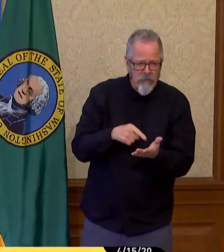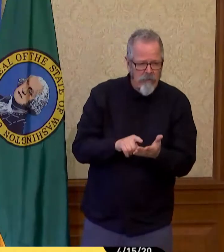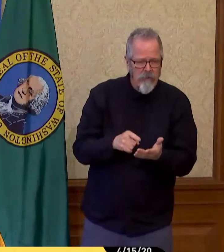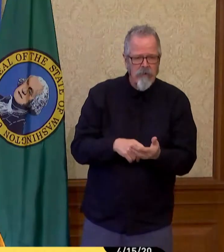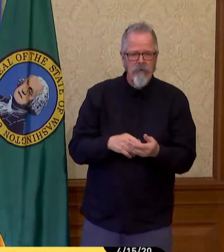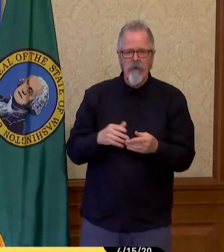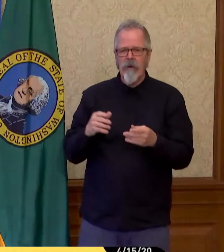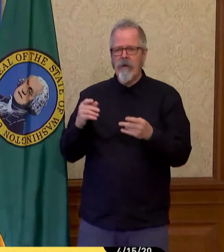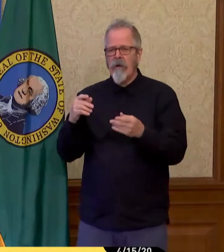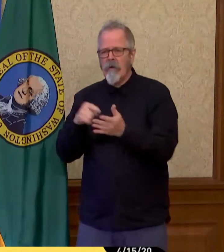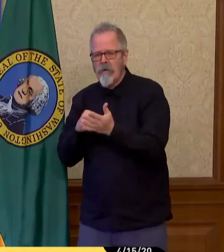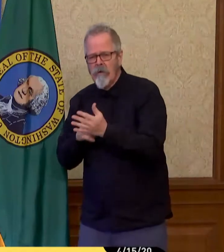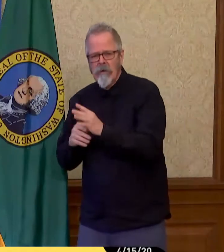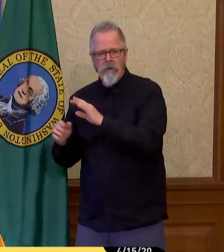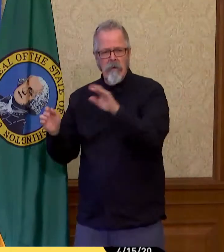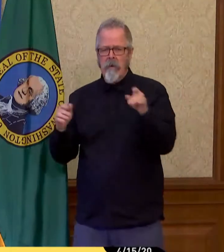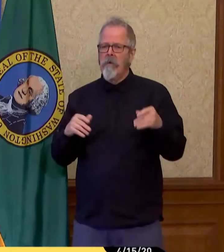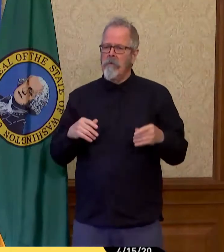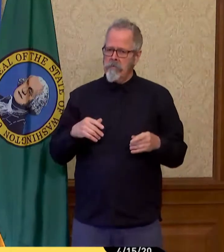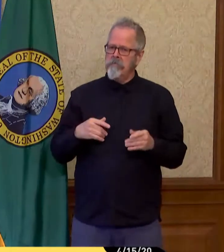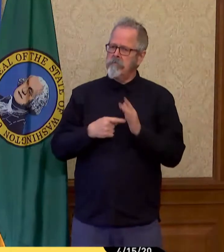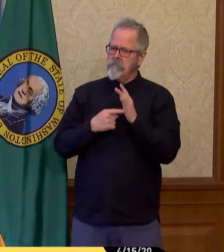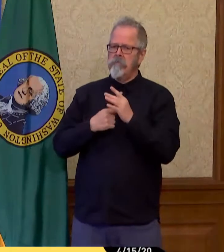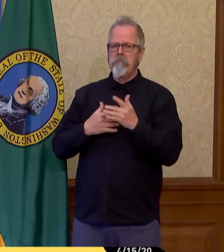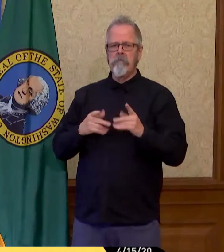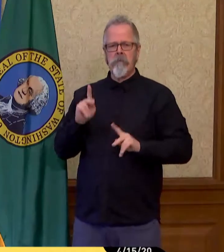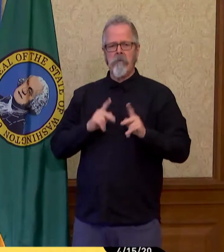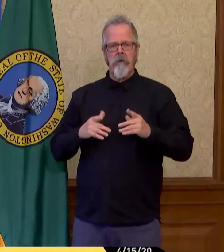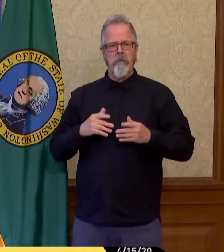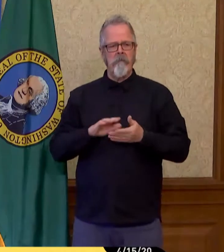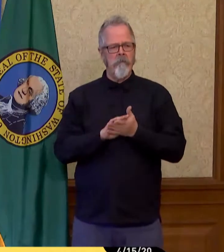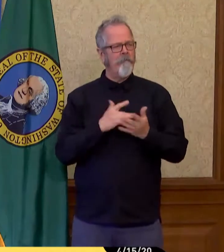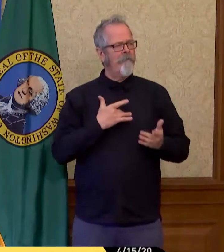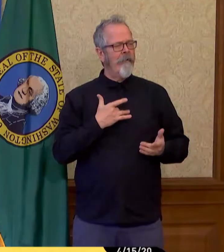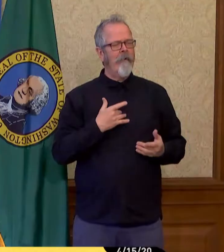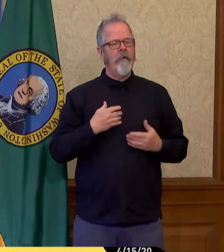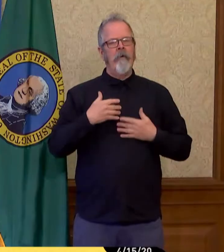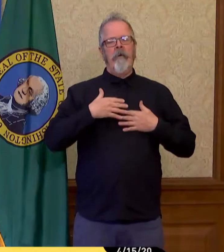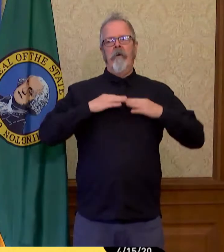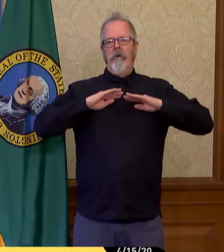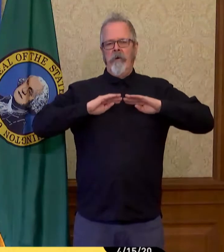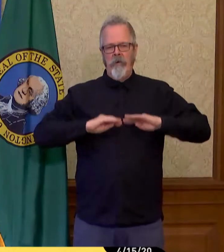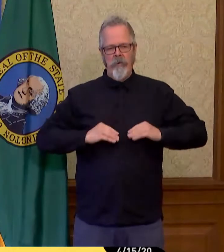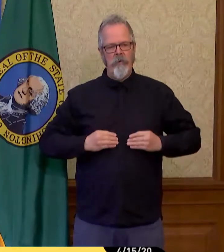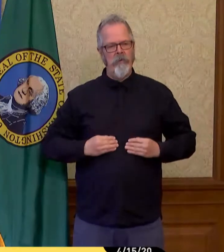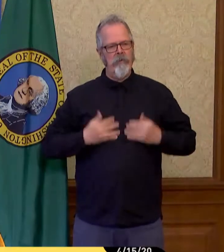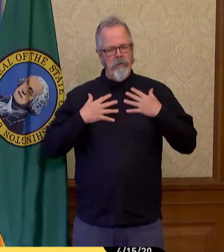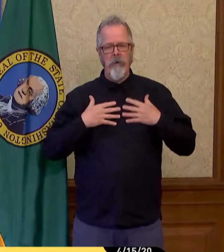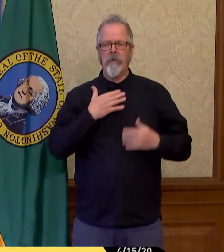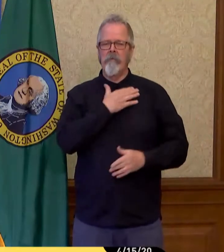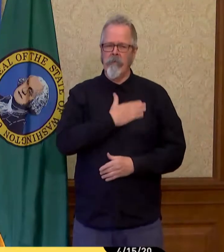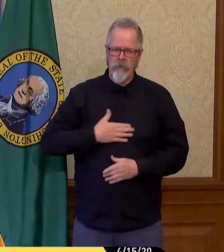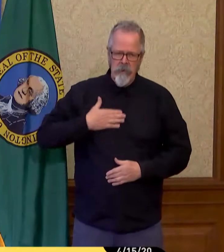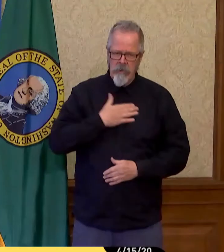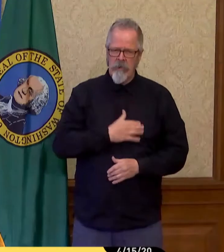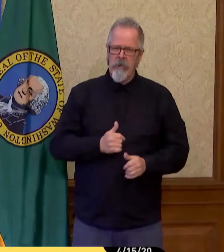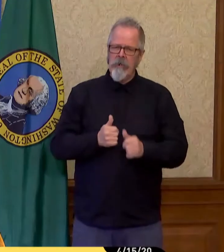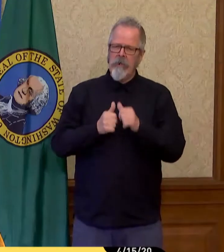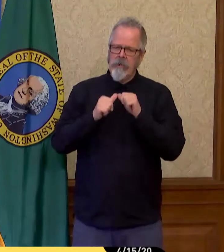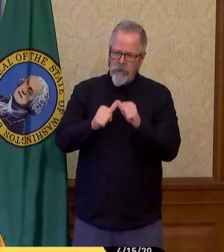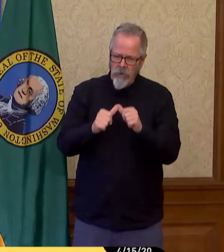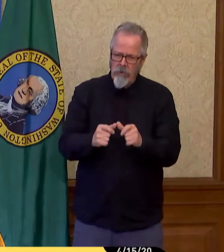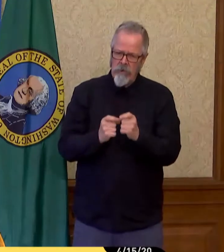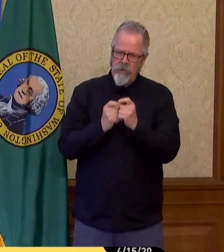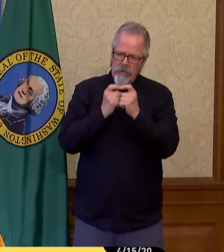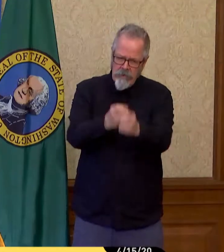only to give help, but to be willing to ask for help too. And maybe you're a person of some age that would rather not